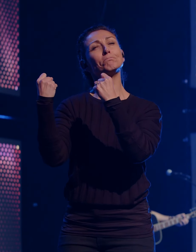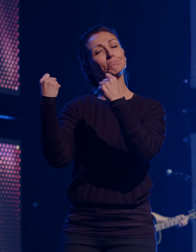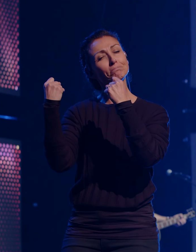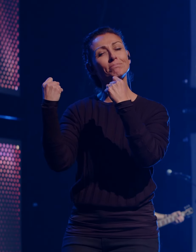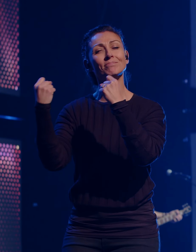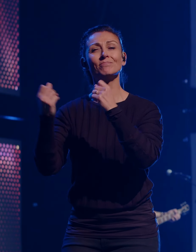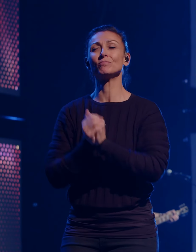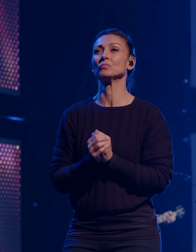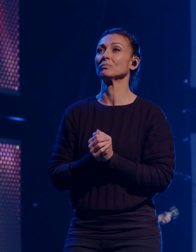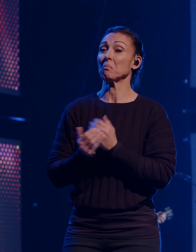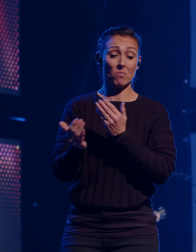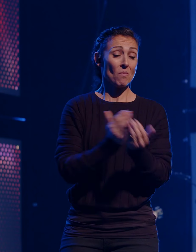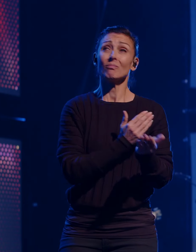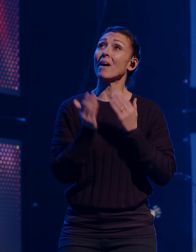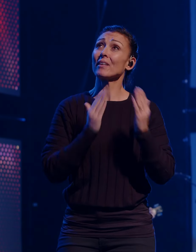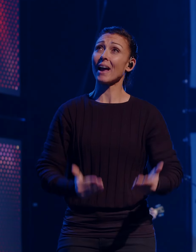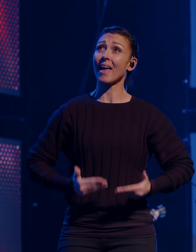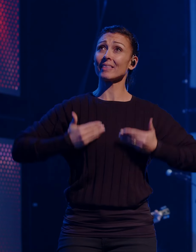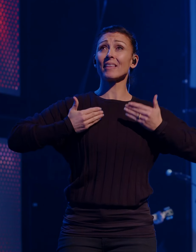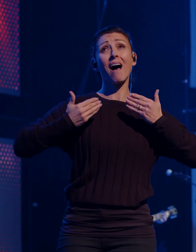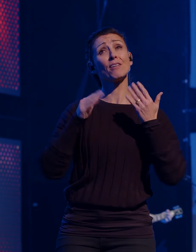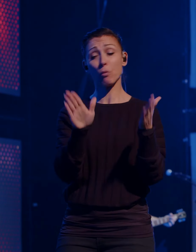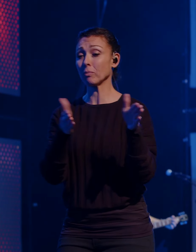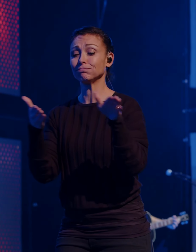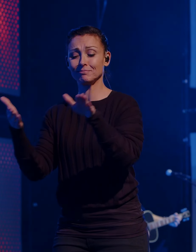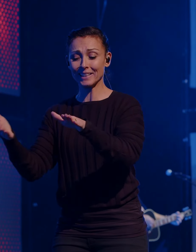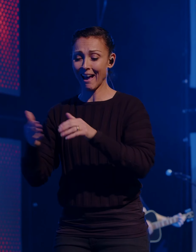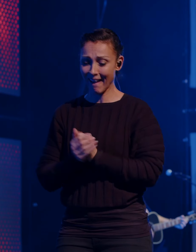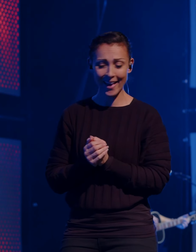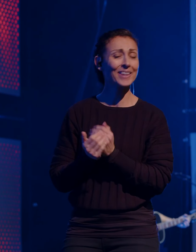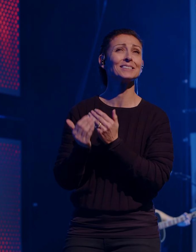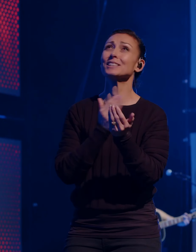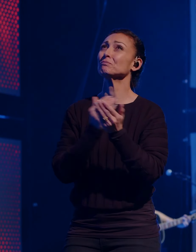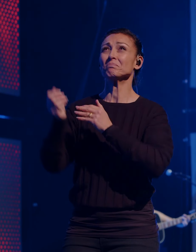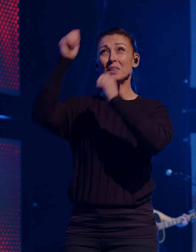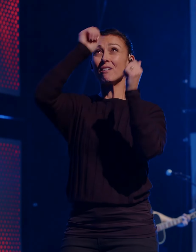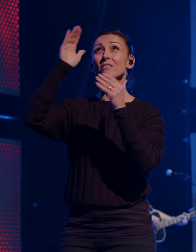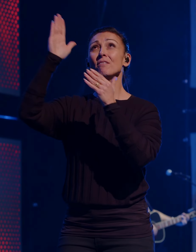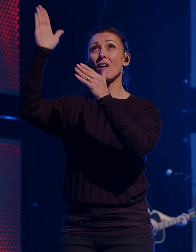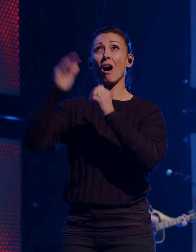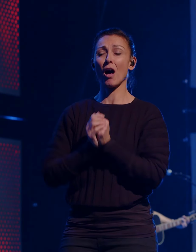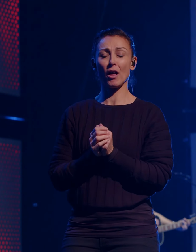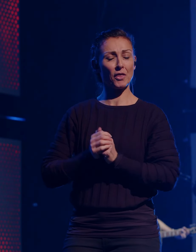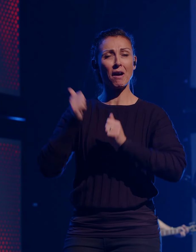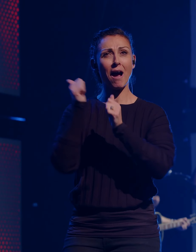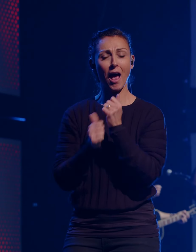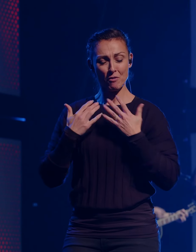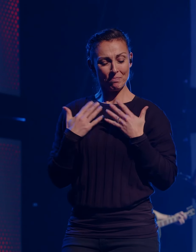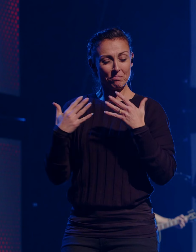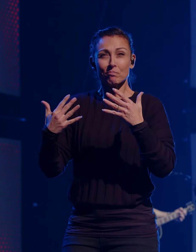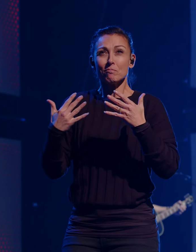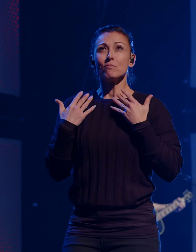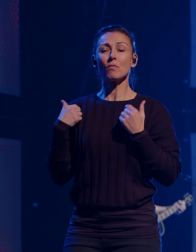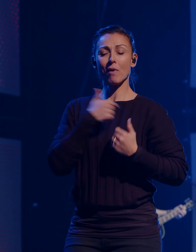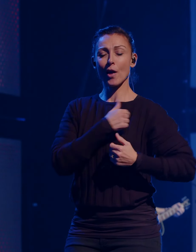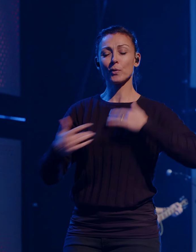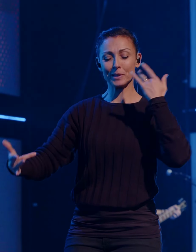in life. Whether in life or in death, Father, with every single breath, we